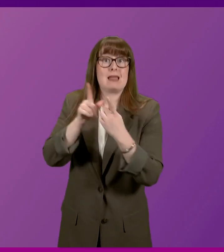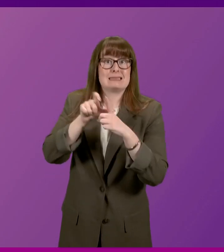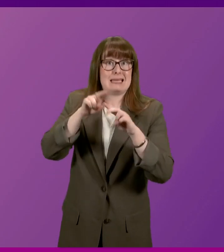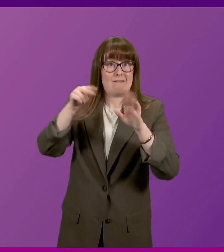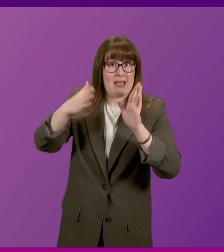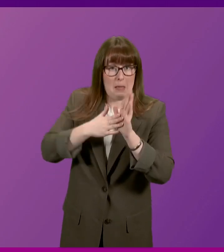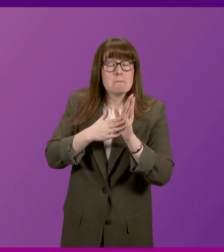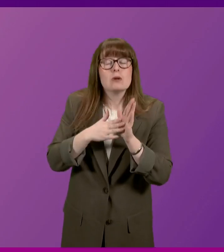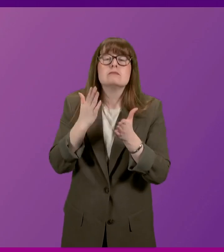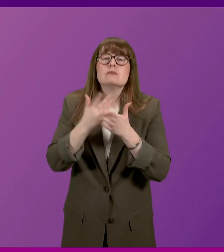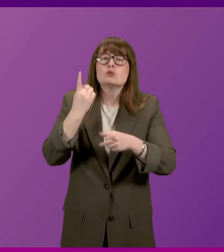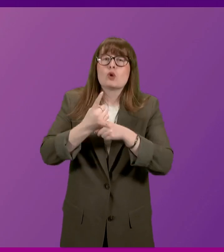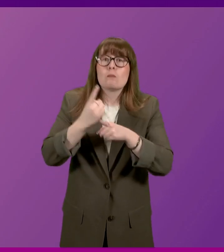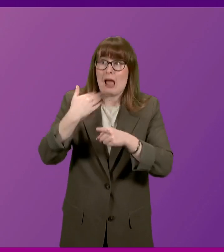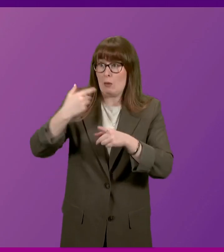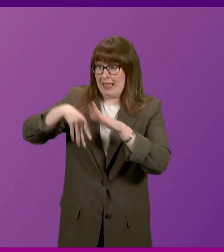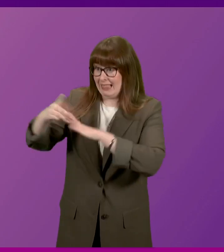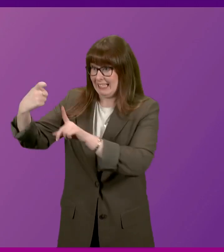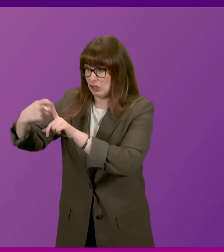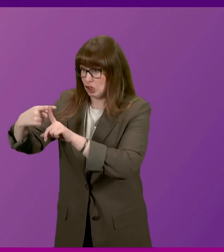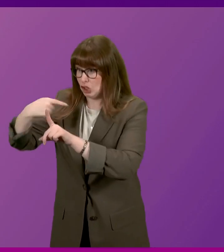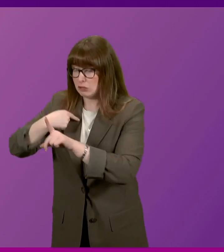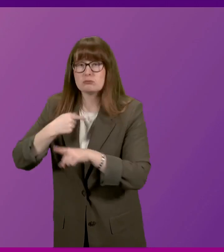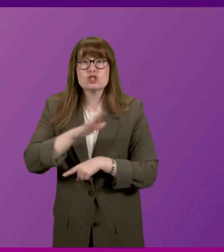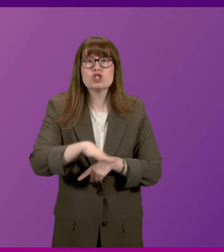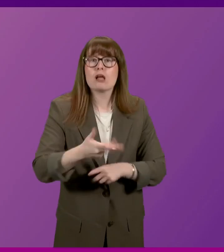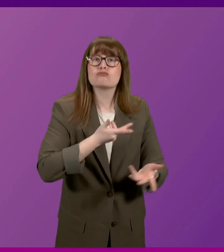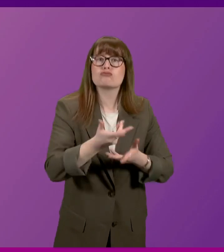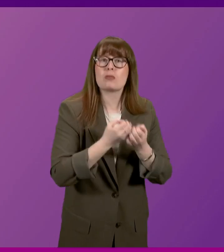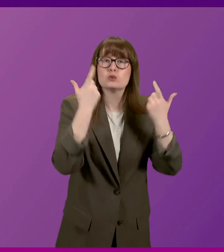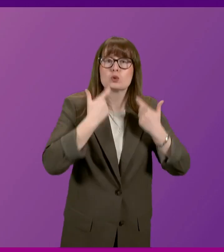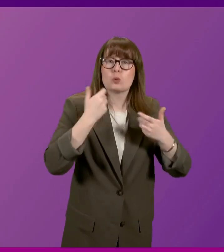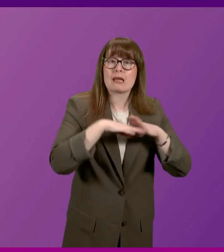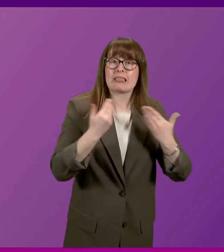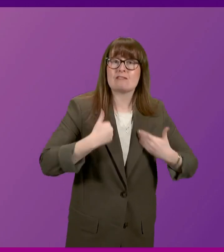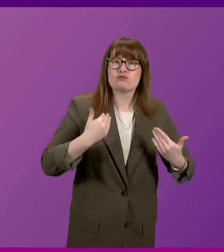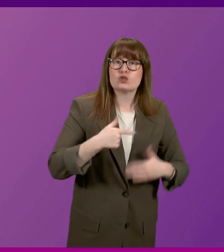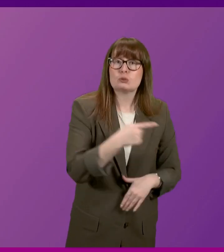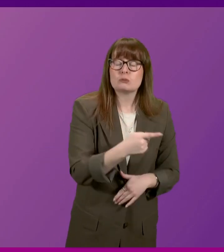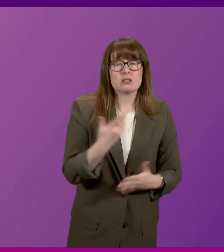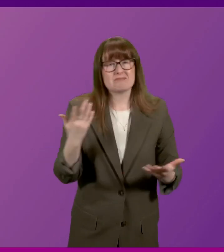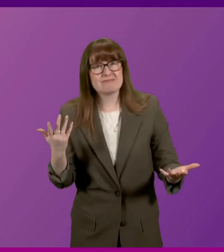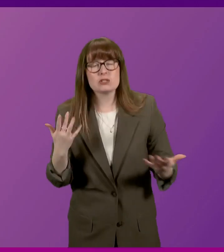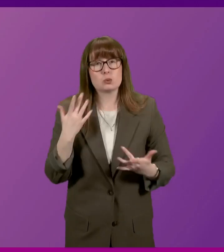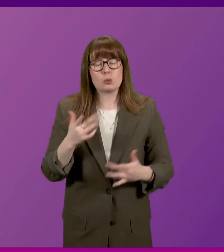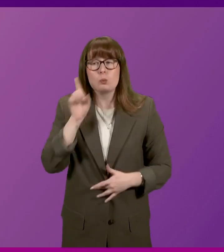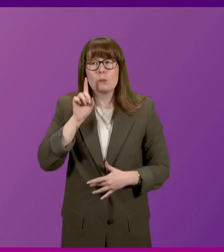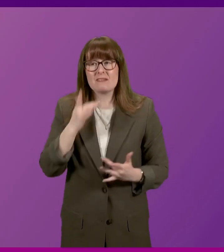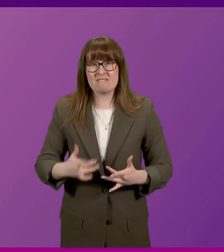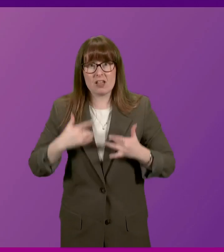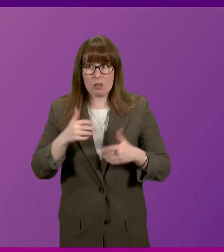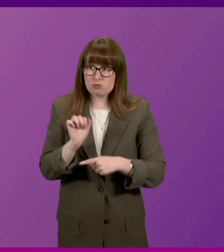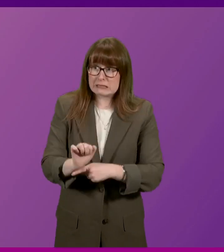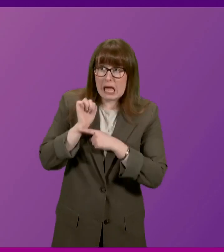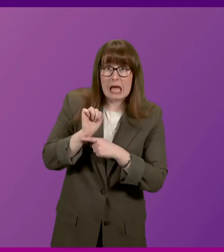talked about how she was in the kitchen whilst the child was speaking to the social worker in the living room. So women feel that they are not able to protect